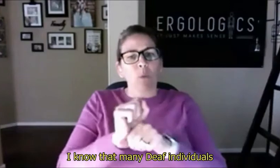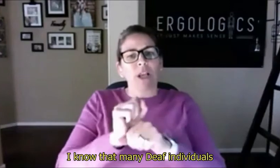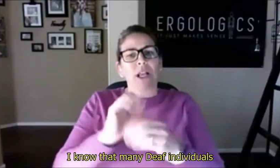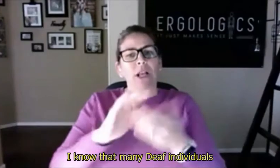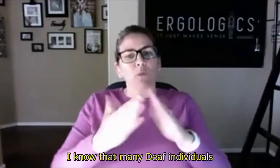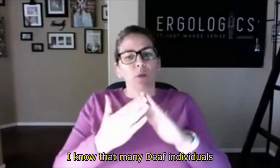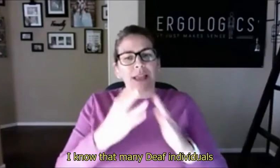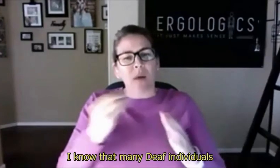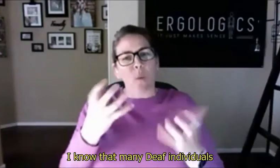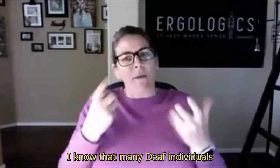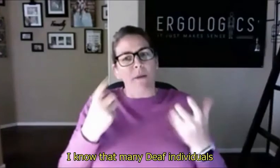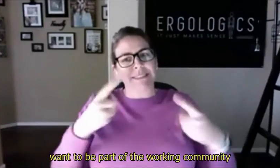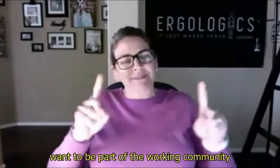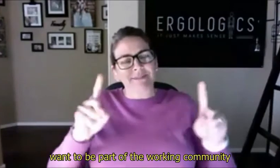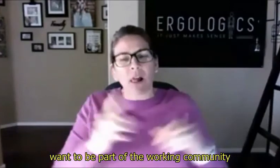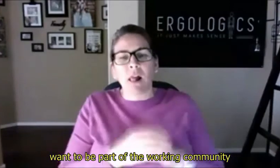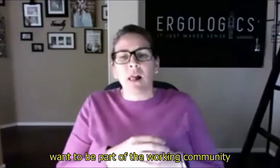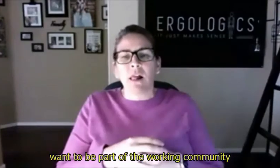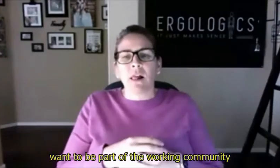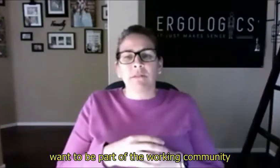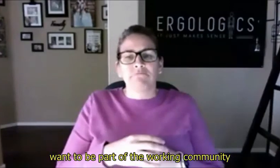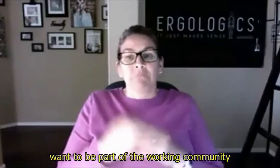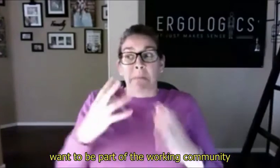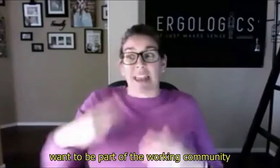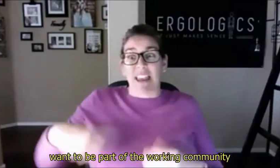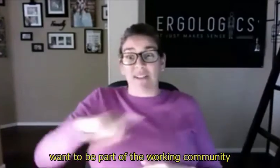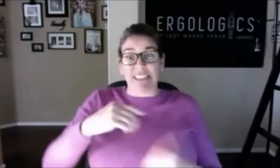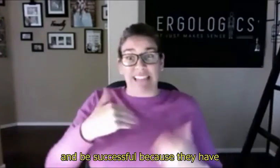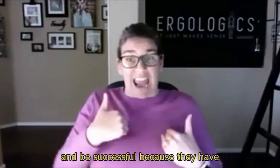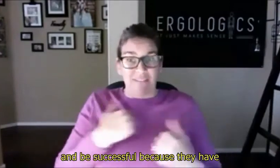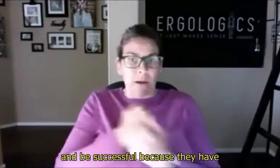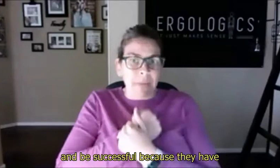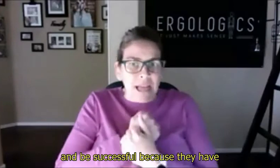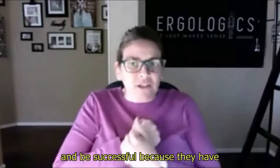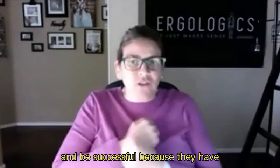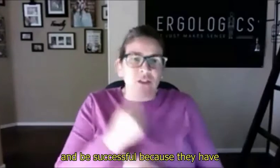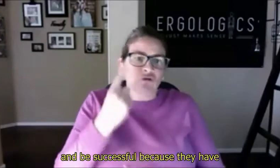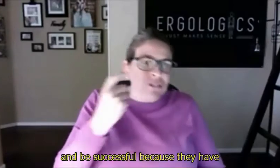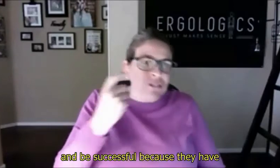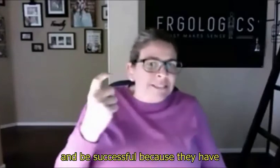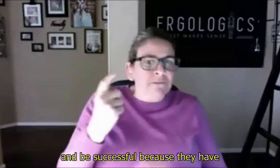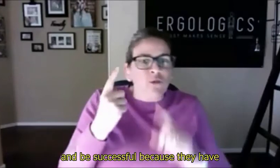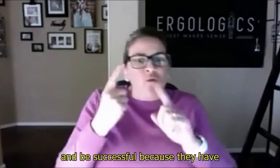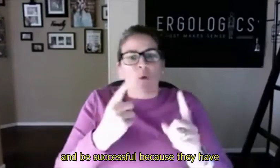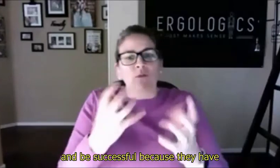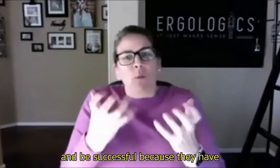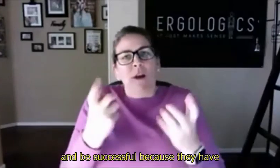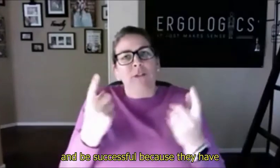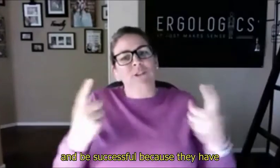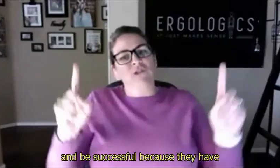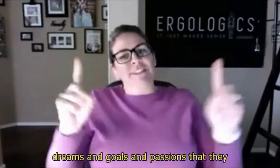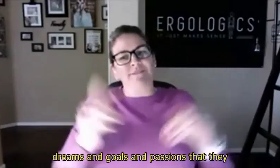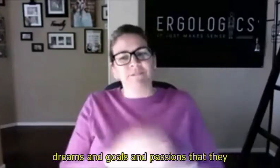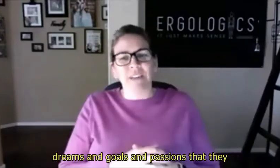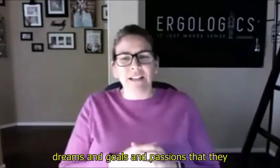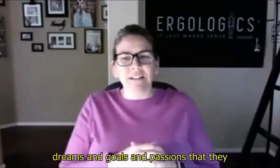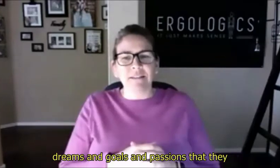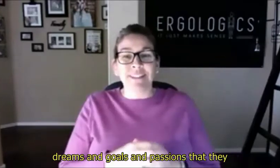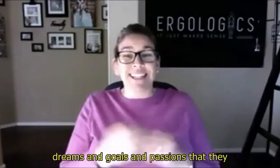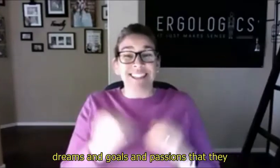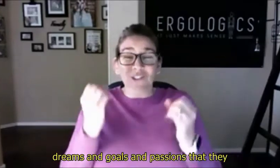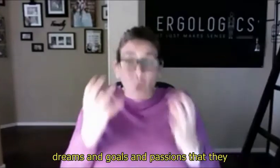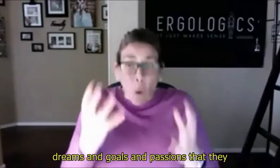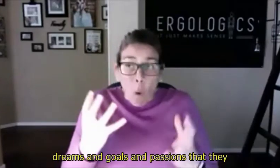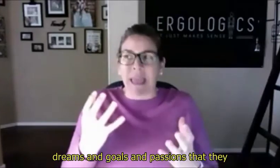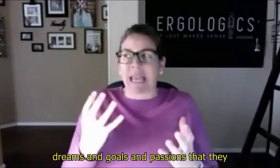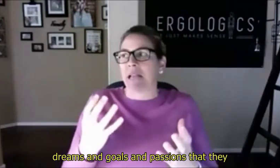I know that many deaf individuals want to be part of the working community and be successful because they have dreams and